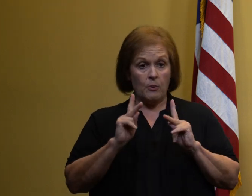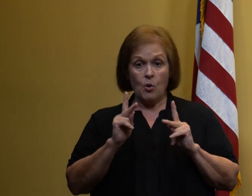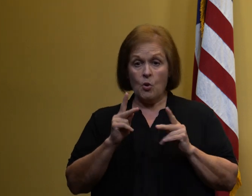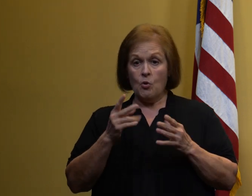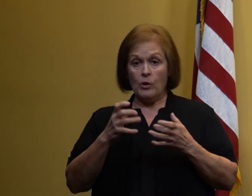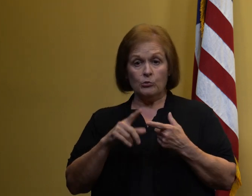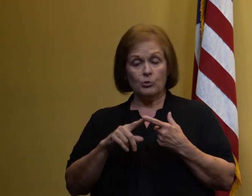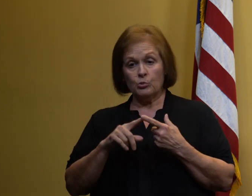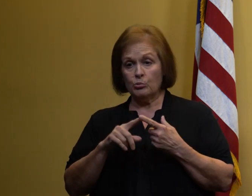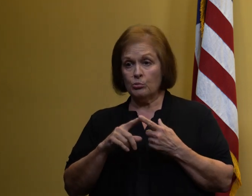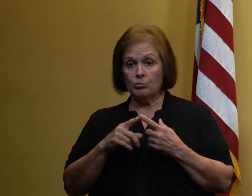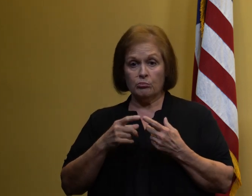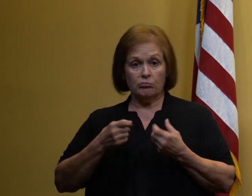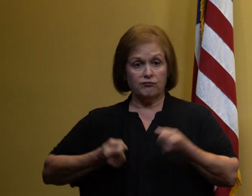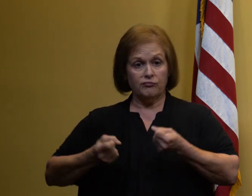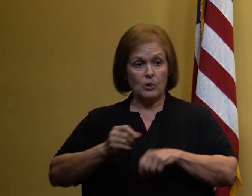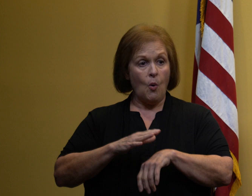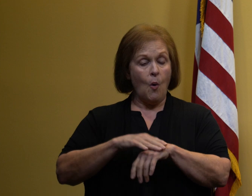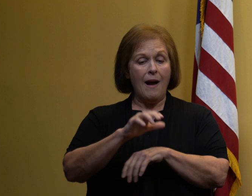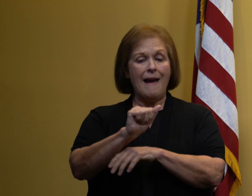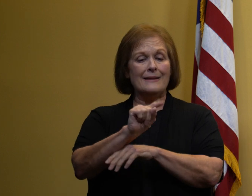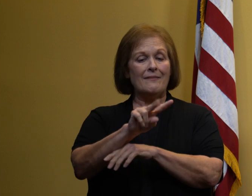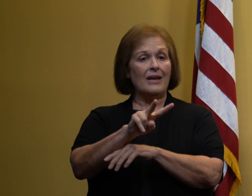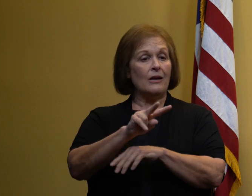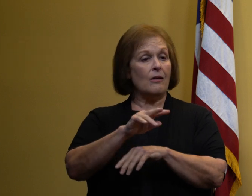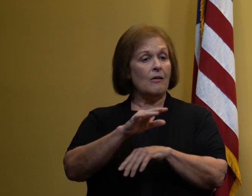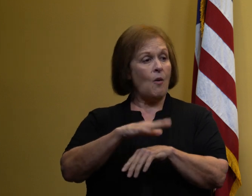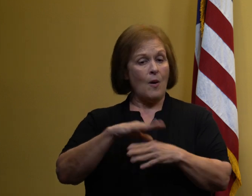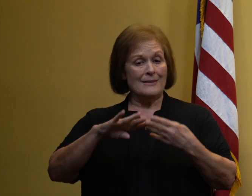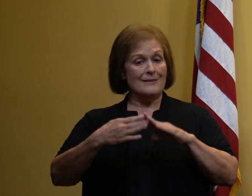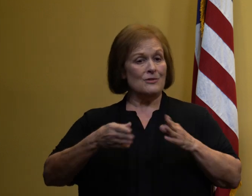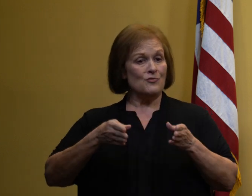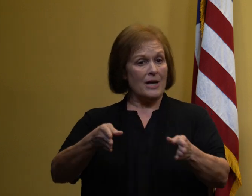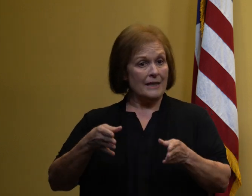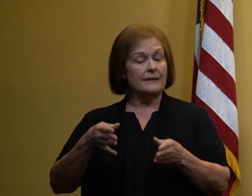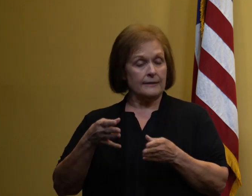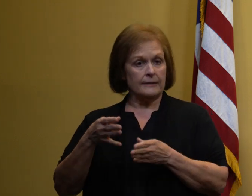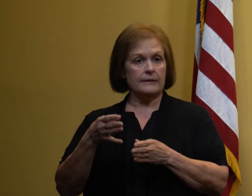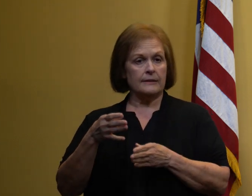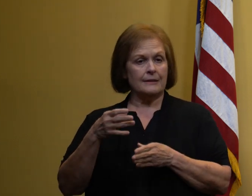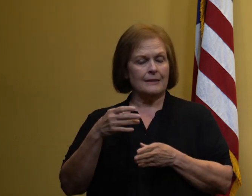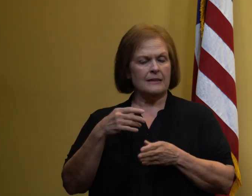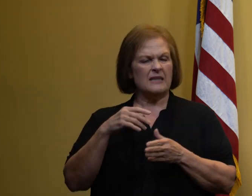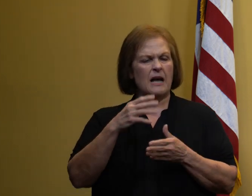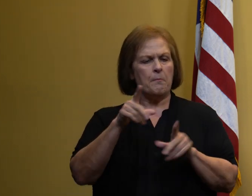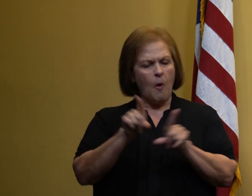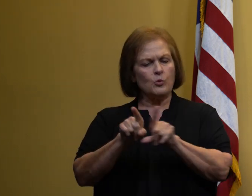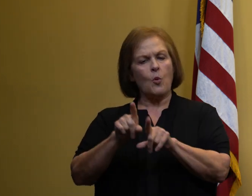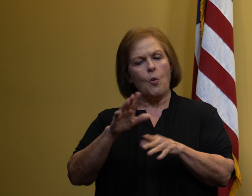their ATV to be driven on city highways and, of course, along these areas that I just mentioned.